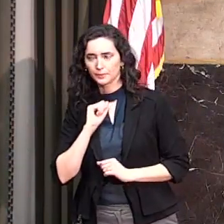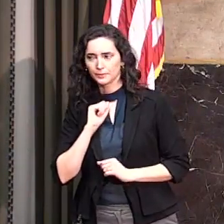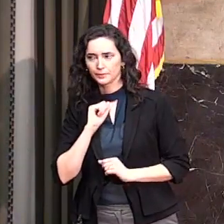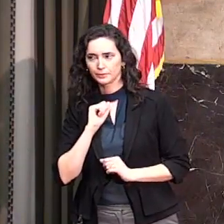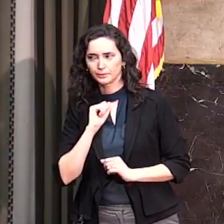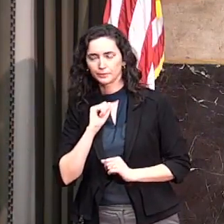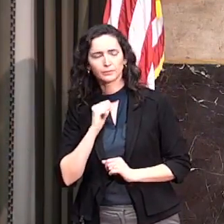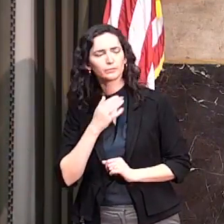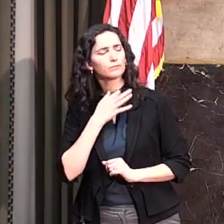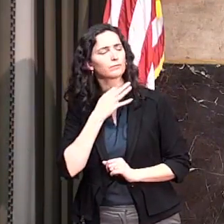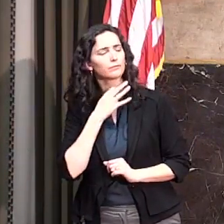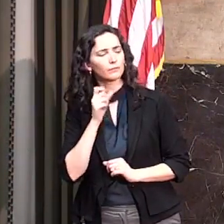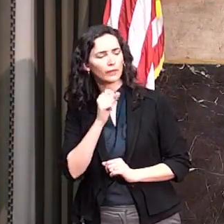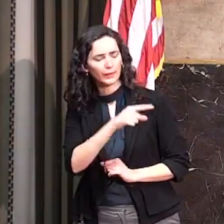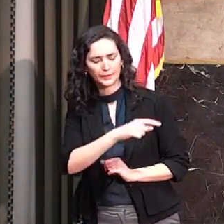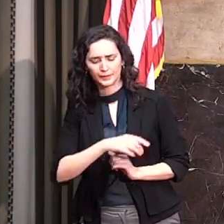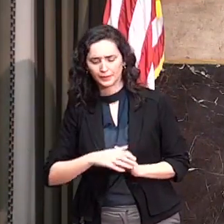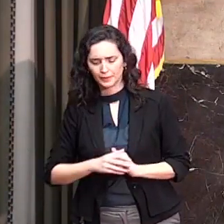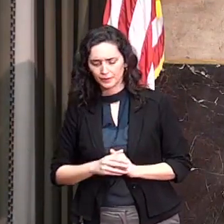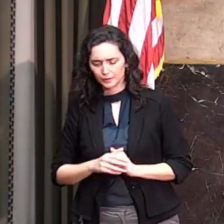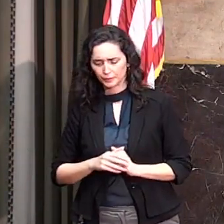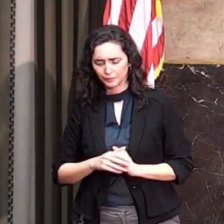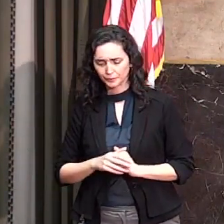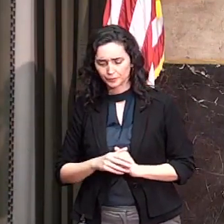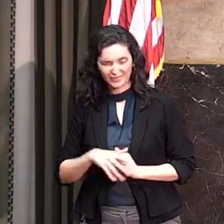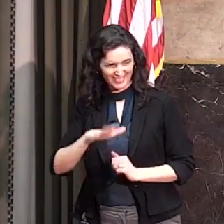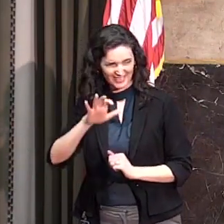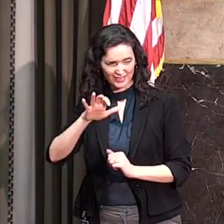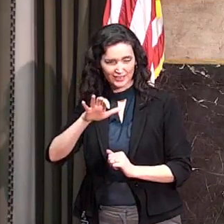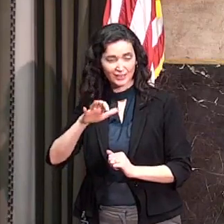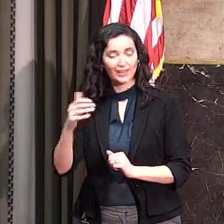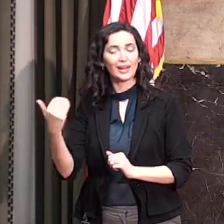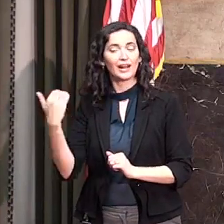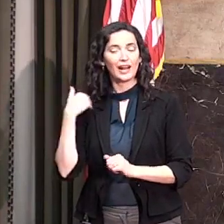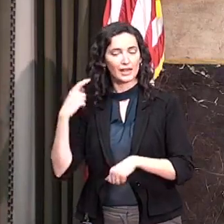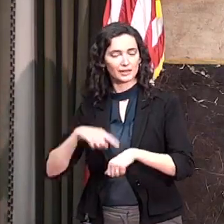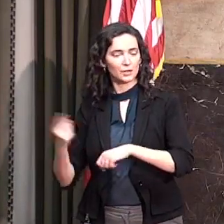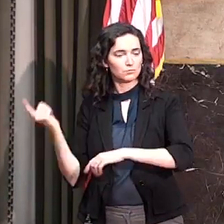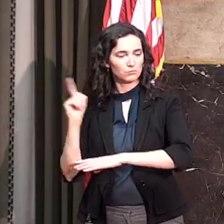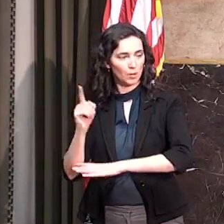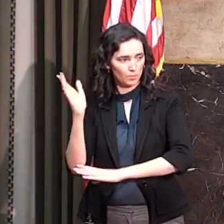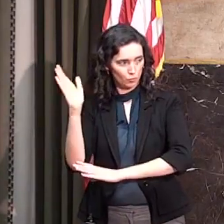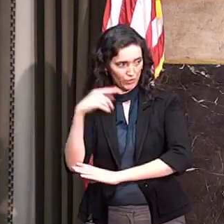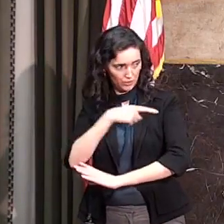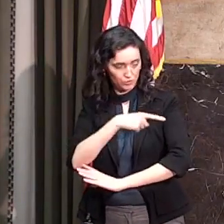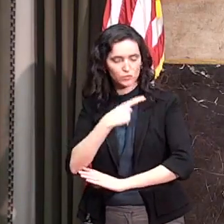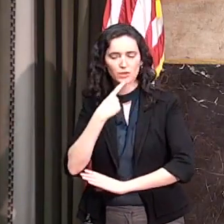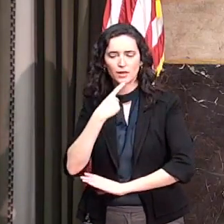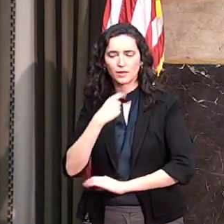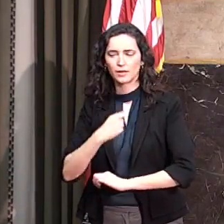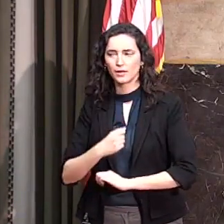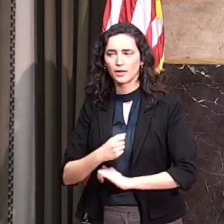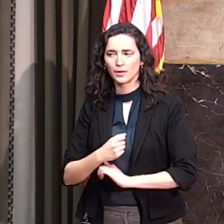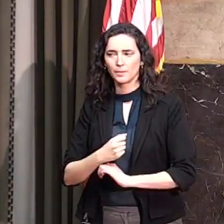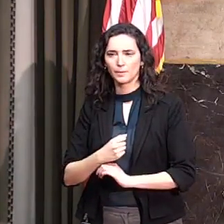I wanted to ask you one question revisiting that. In that last press conference, you said that